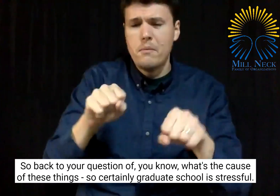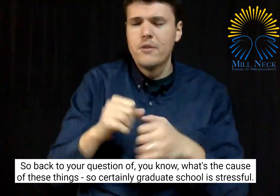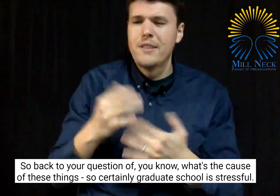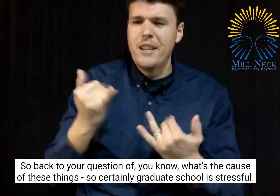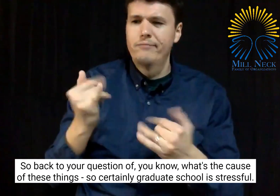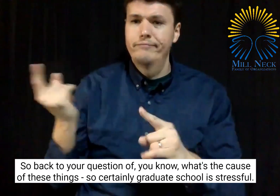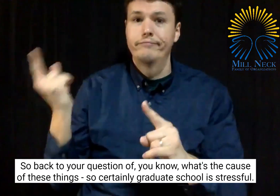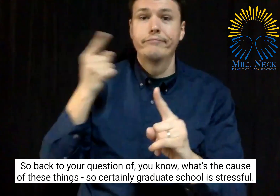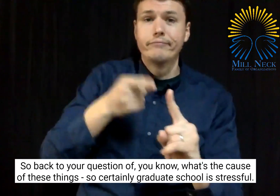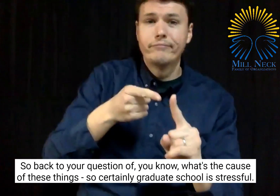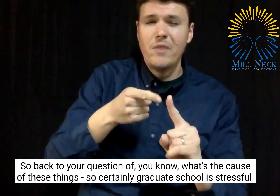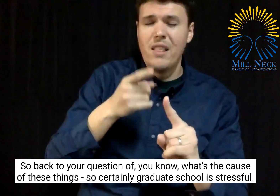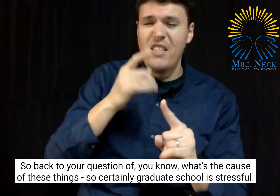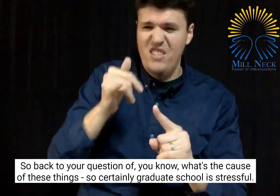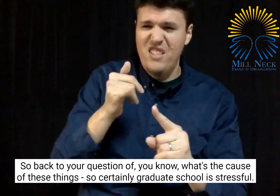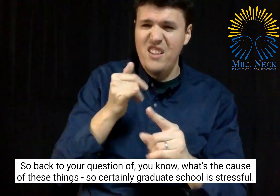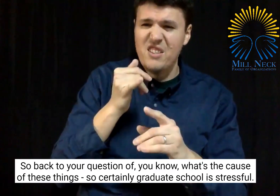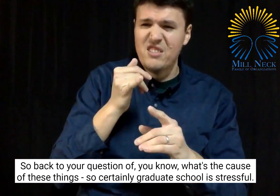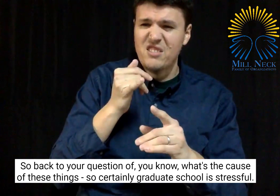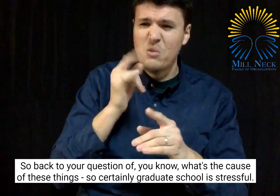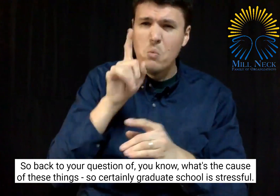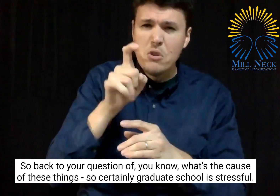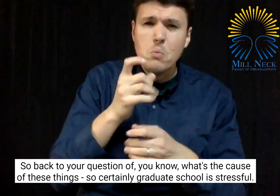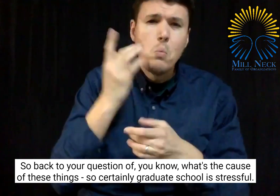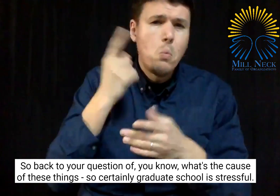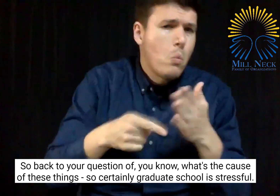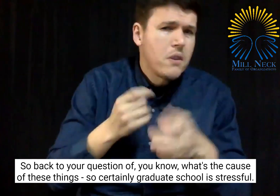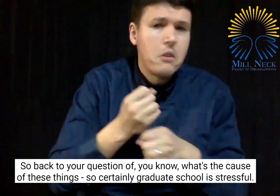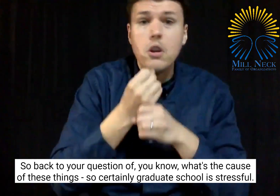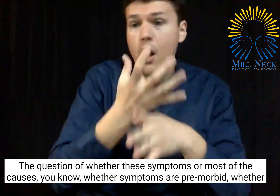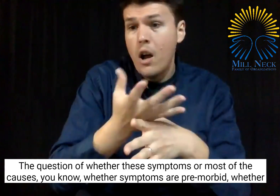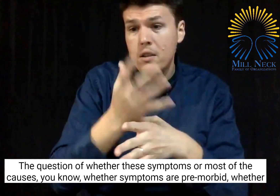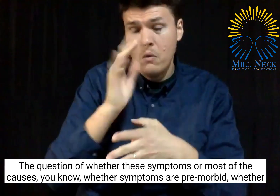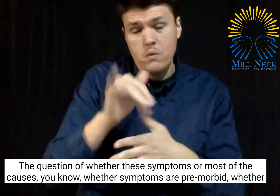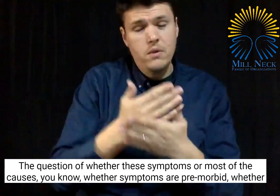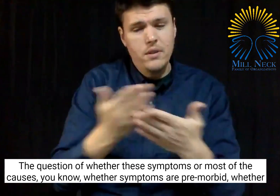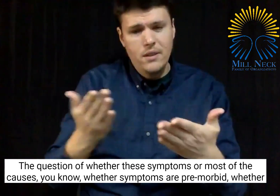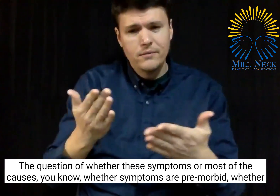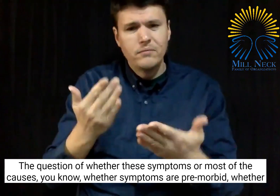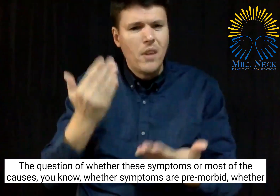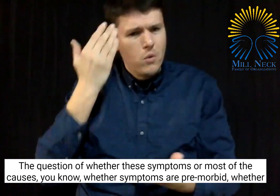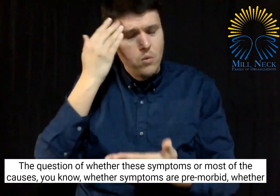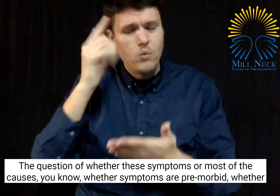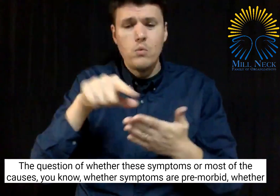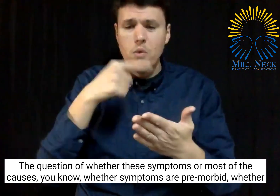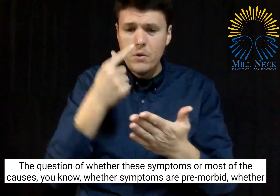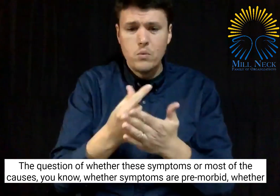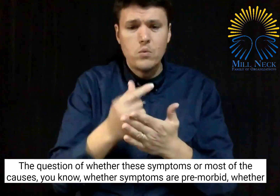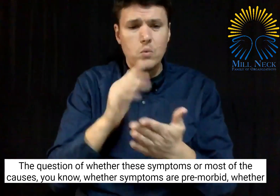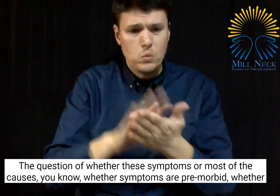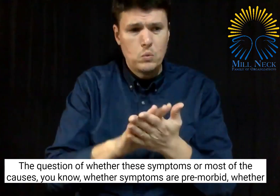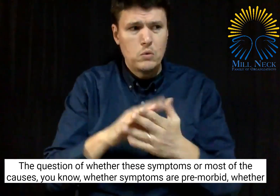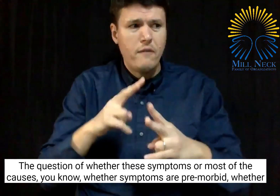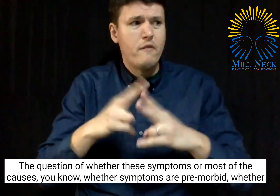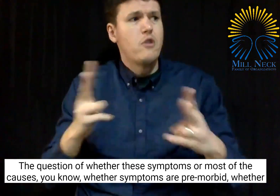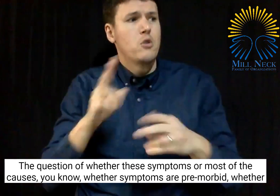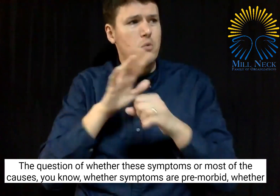the cause of these things? So certainly graduate school is stressful. The question of whether these symptoms are most of the causes,